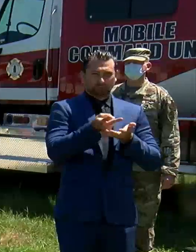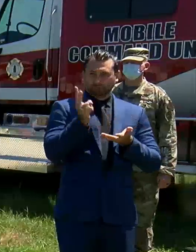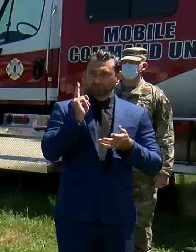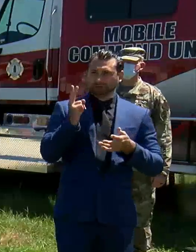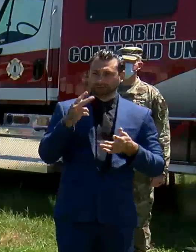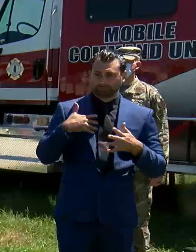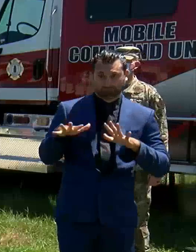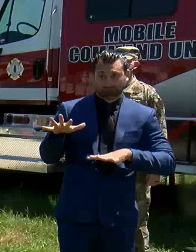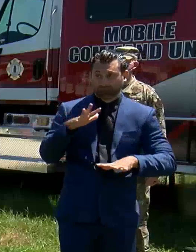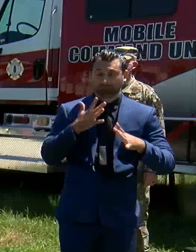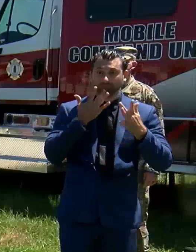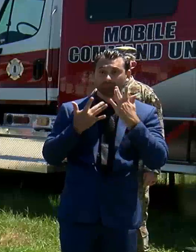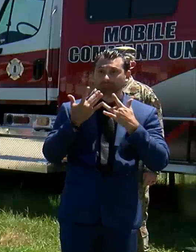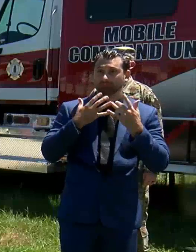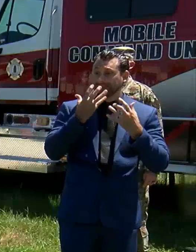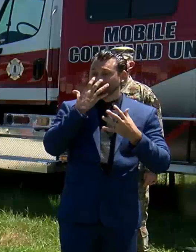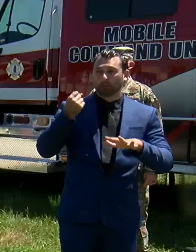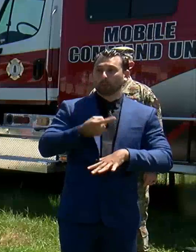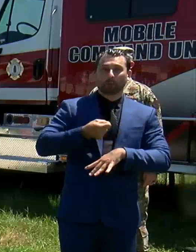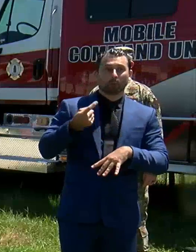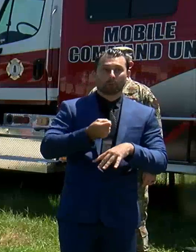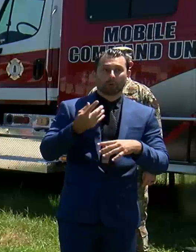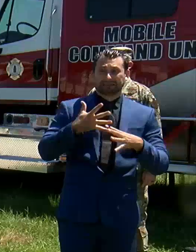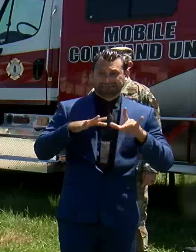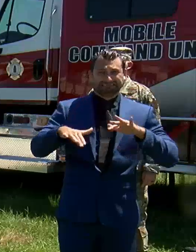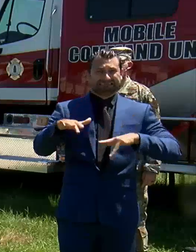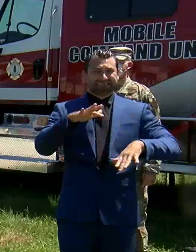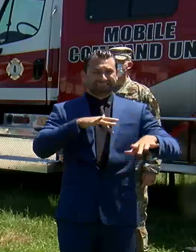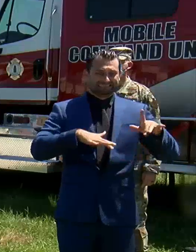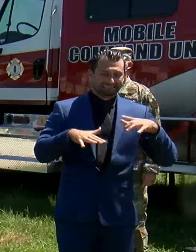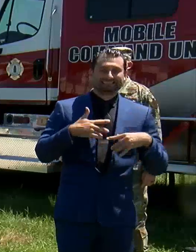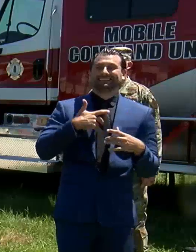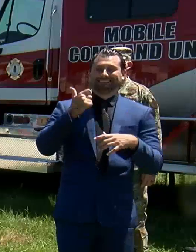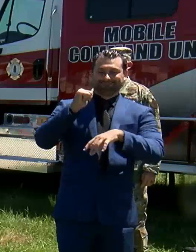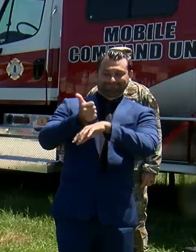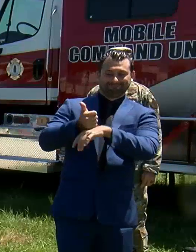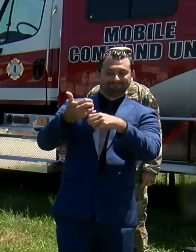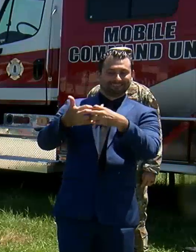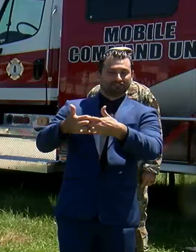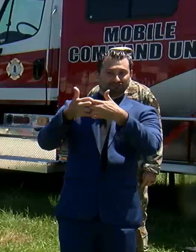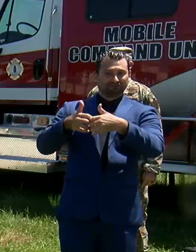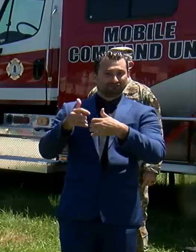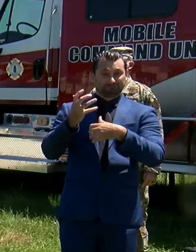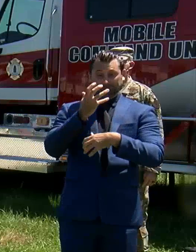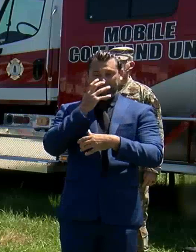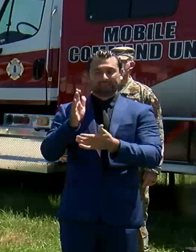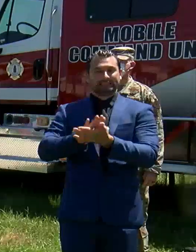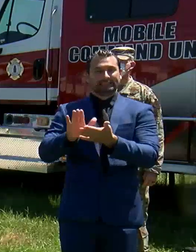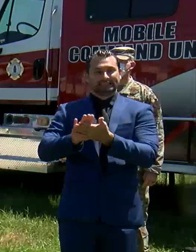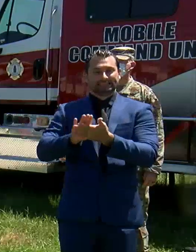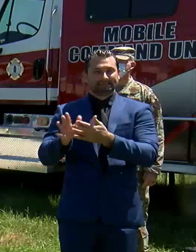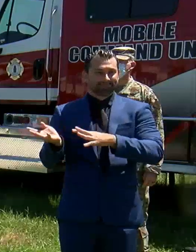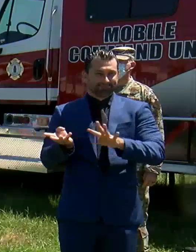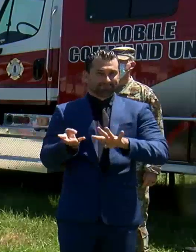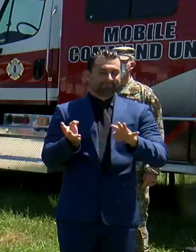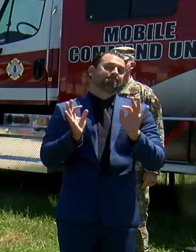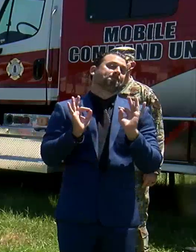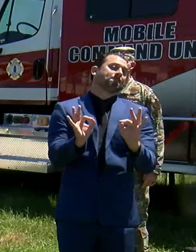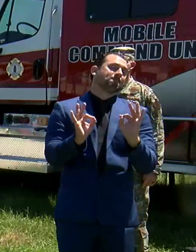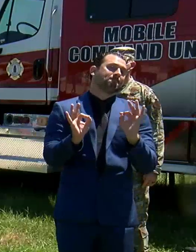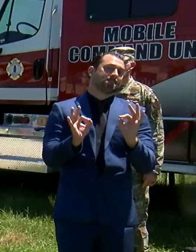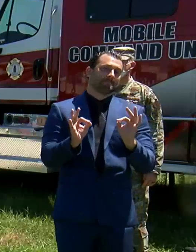China. The antibody tests we had were sitting in China. We had a tough time getting them out of China. One of the things we need to do with this